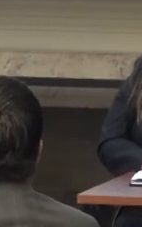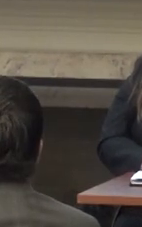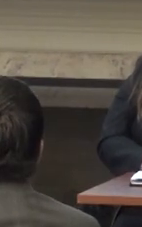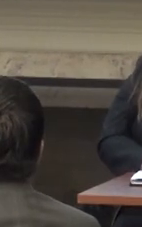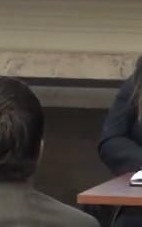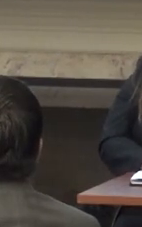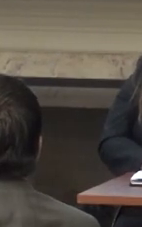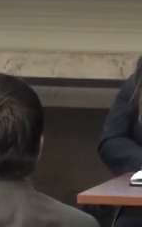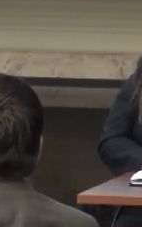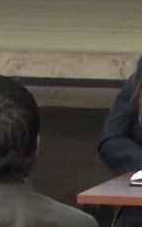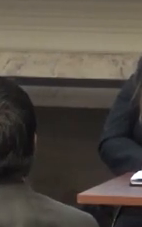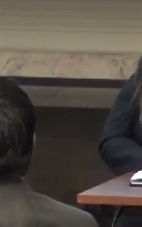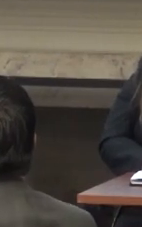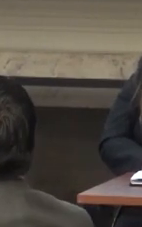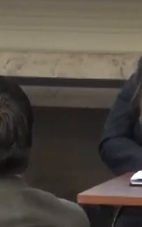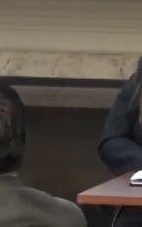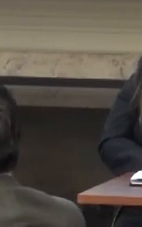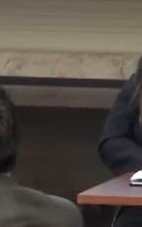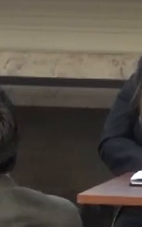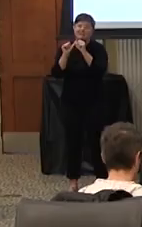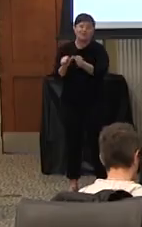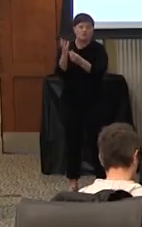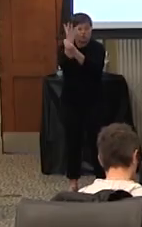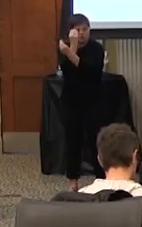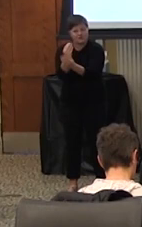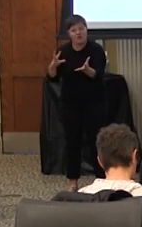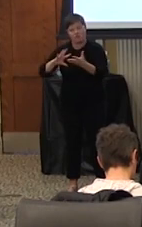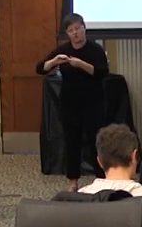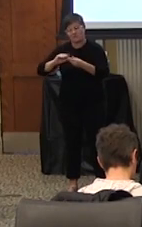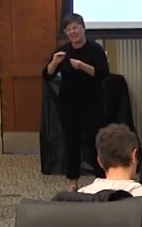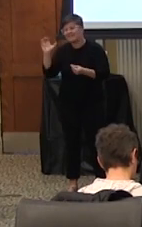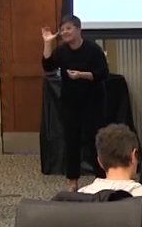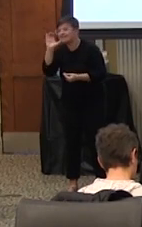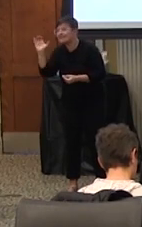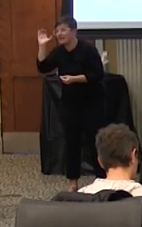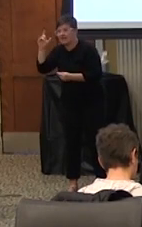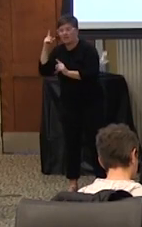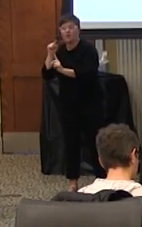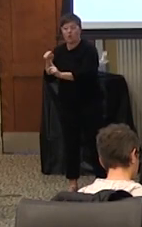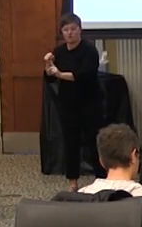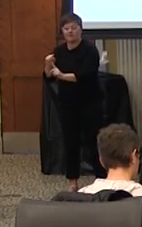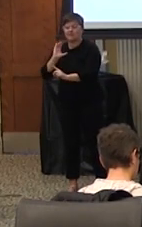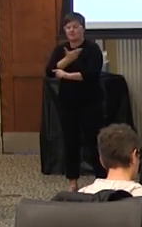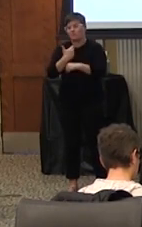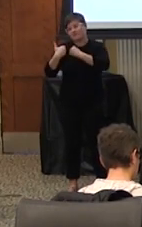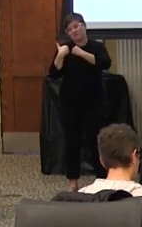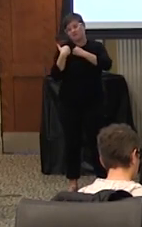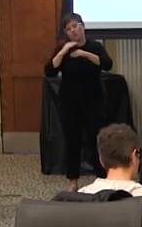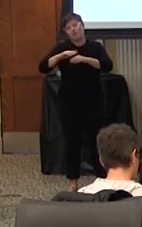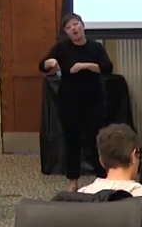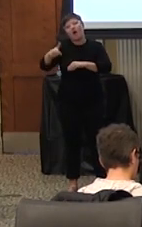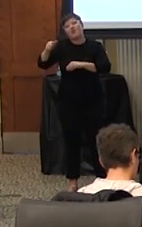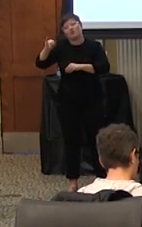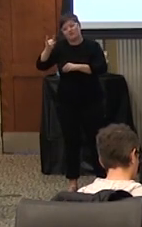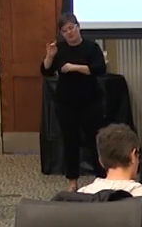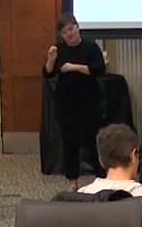of folks who've done that we have to continue to tell those stories and to seek them out that's our responsibility on the other side